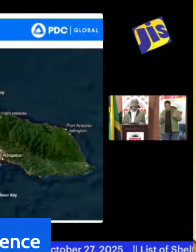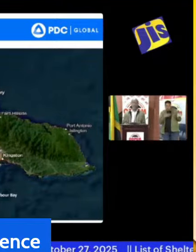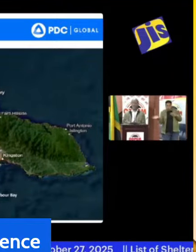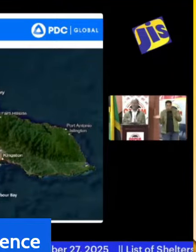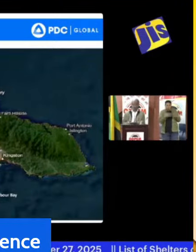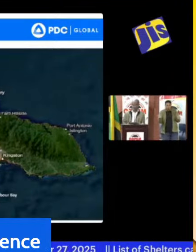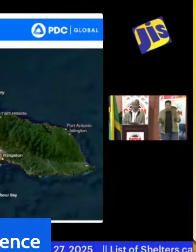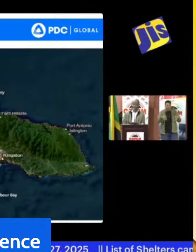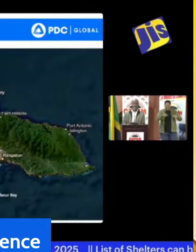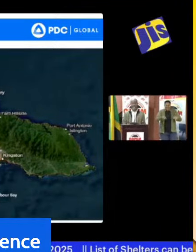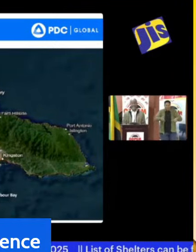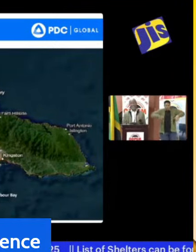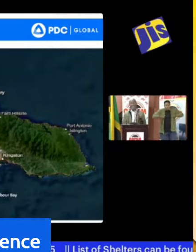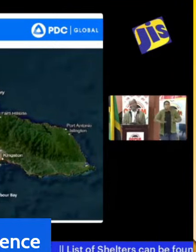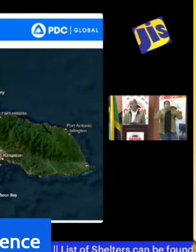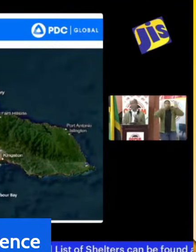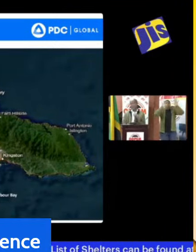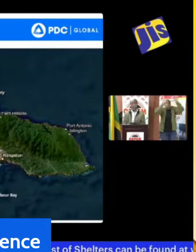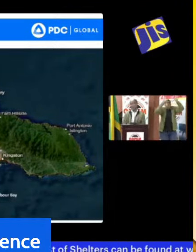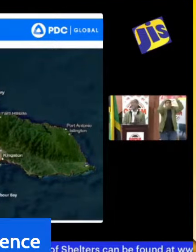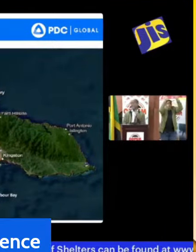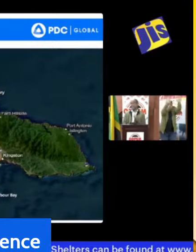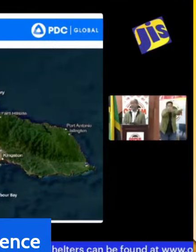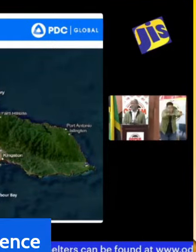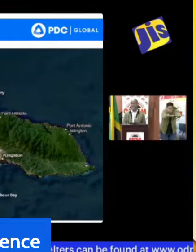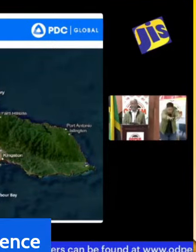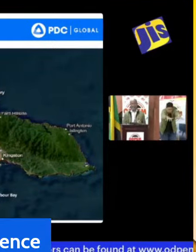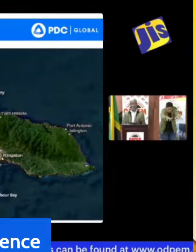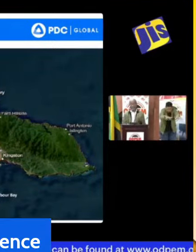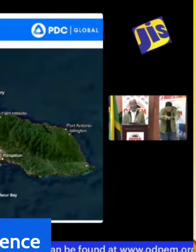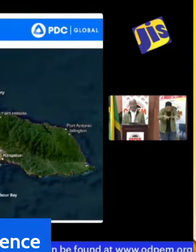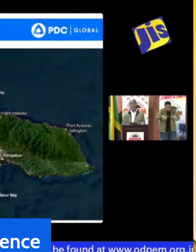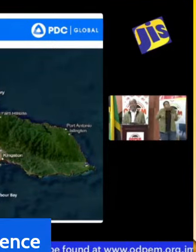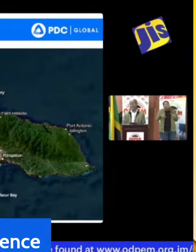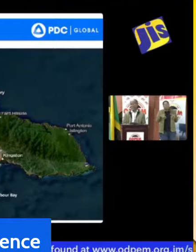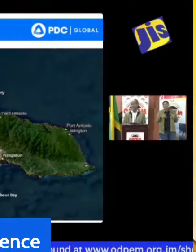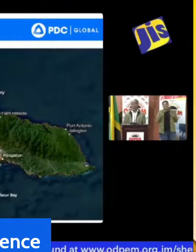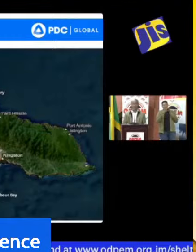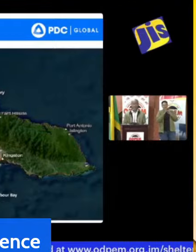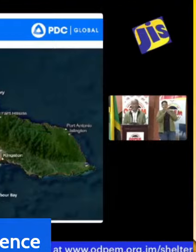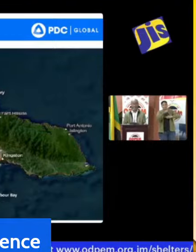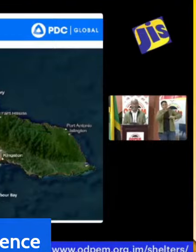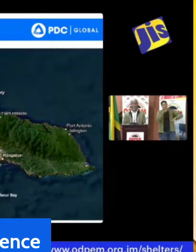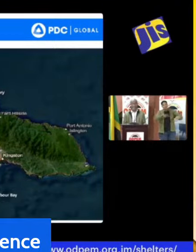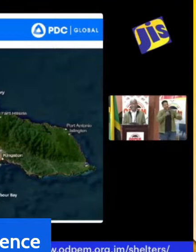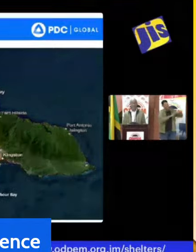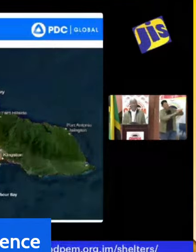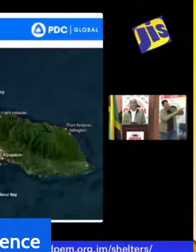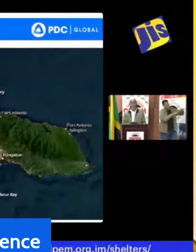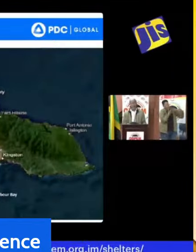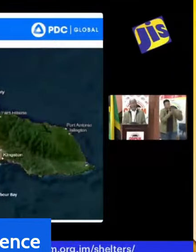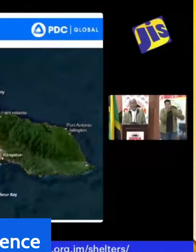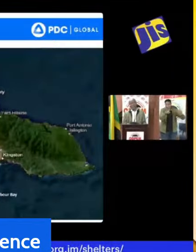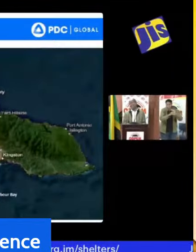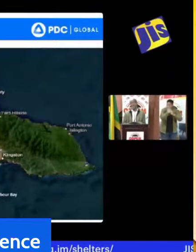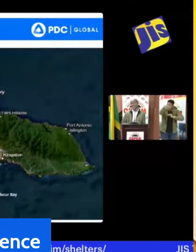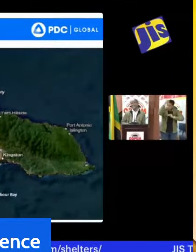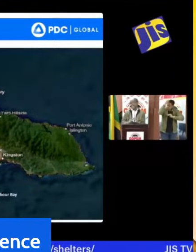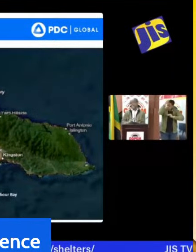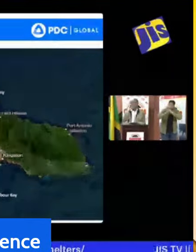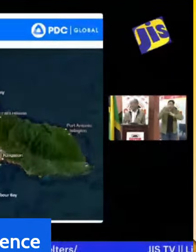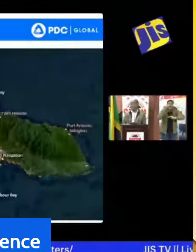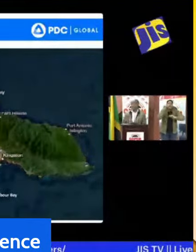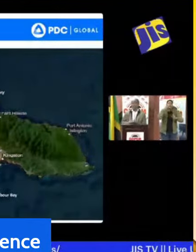sea onto the land, and that is what creates storm surge for those residents who live in coastal areas. Of course, if there is